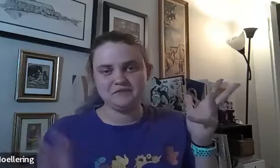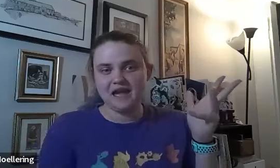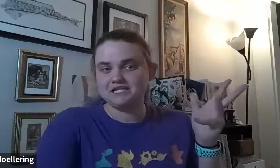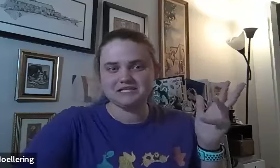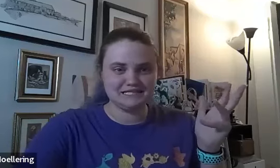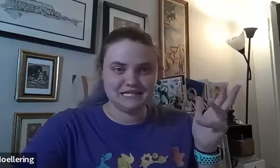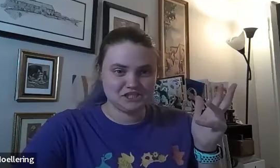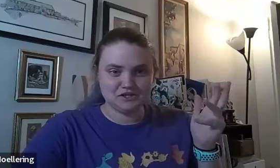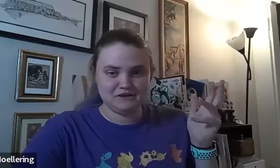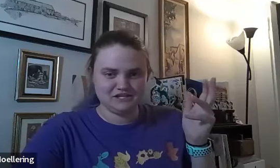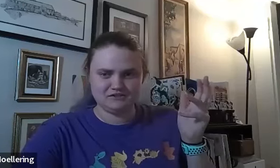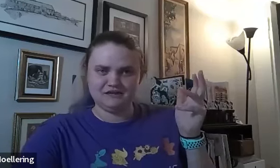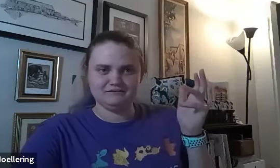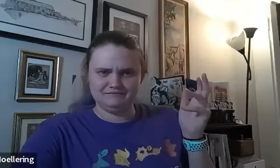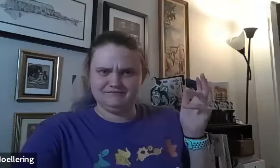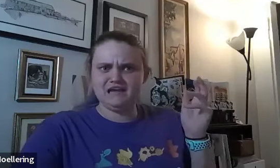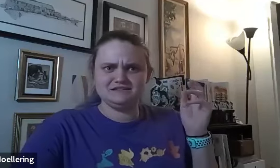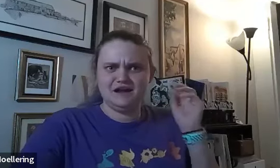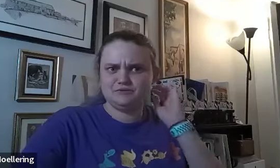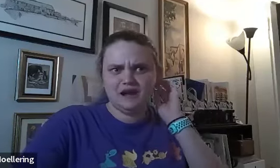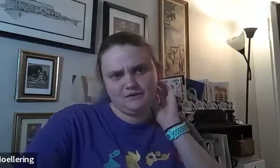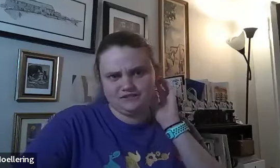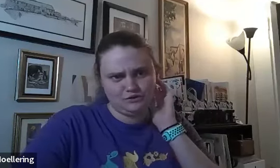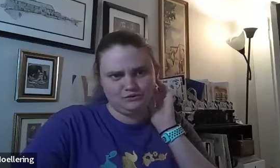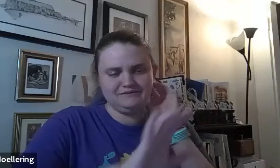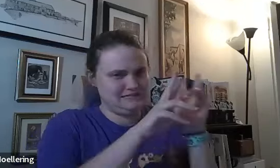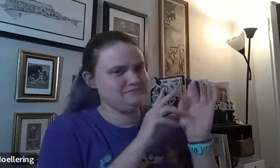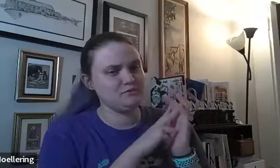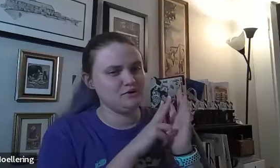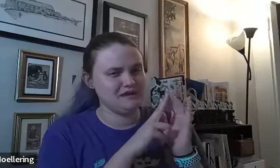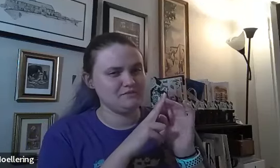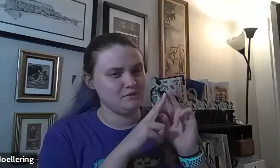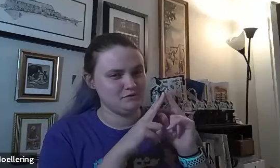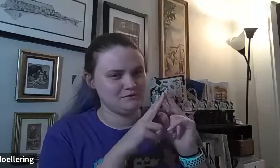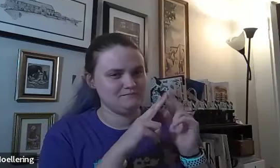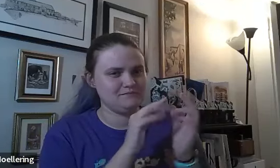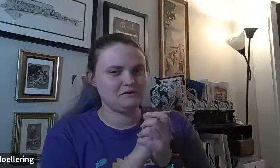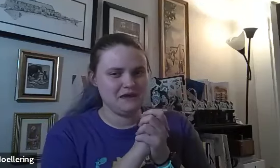I just like to let y'all know in case you're like, that's not what I was told. They can be both. Okay.